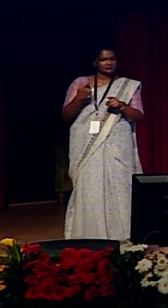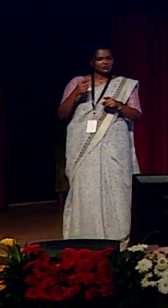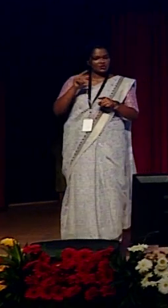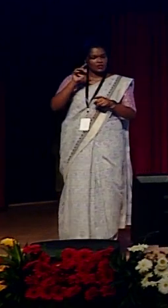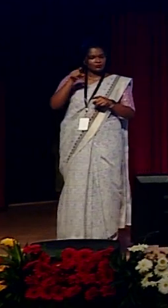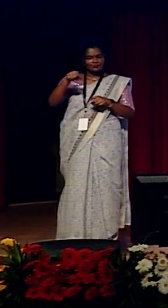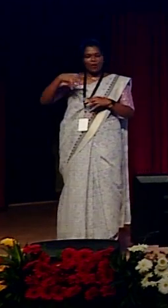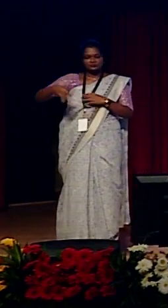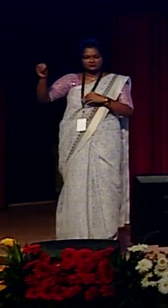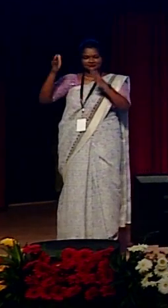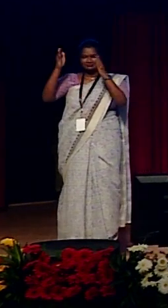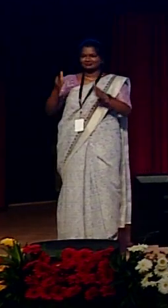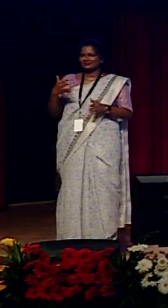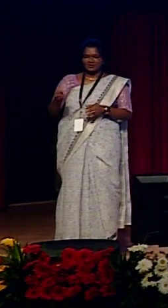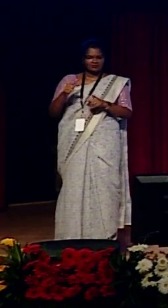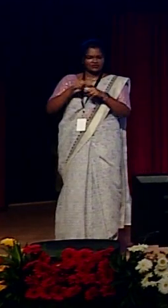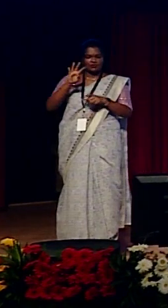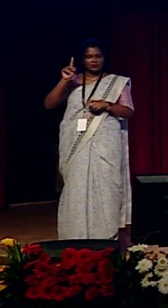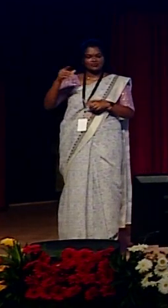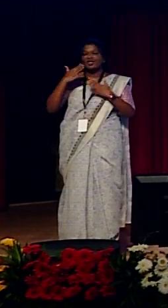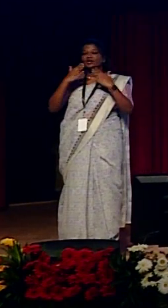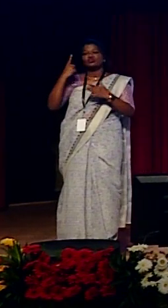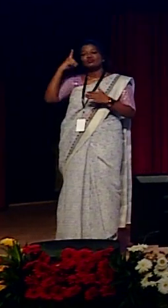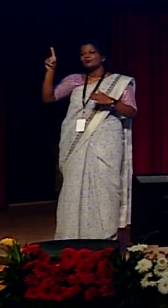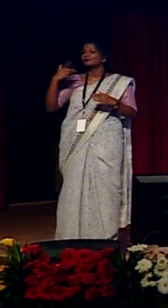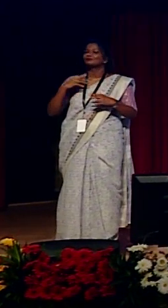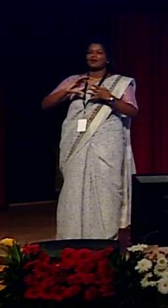E41 outside. Thank you. We are really